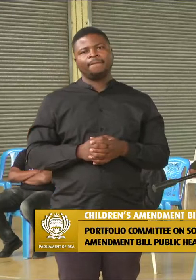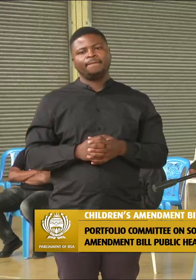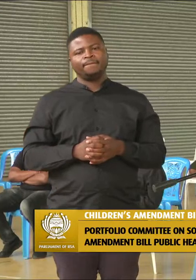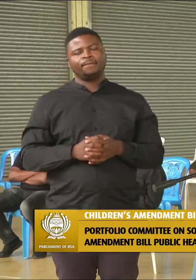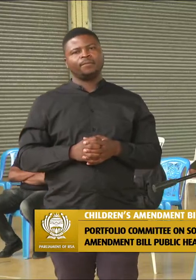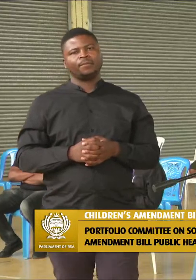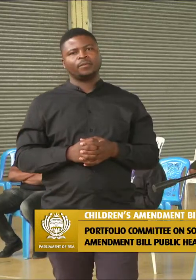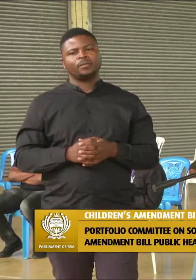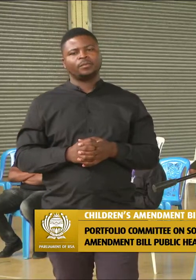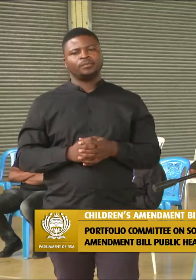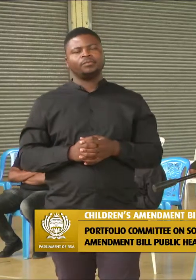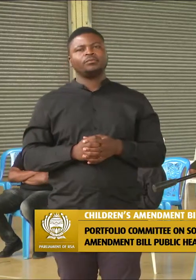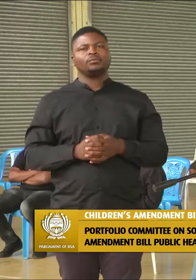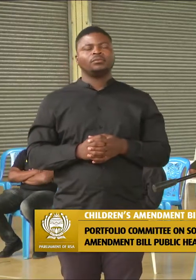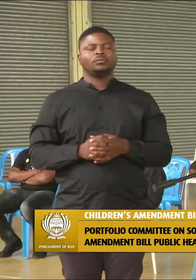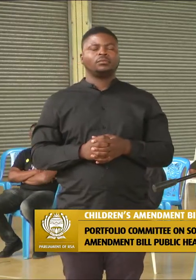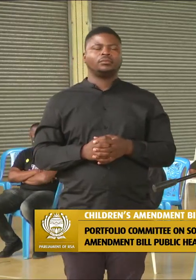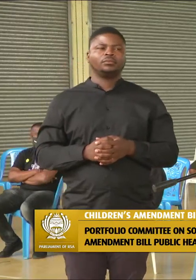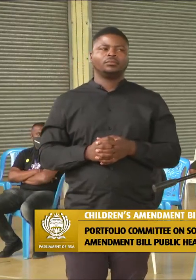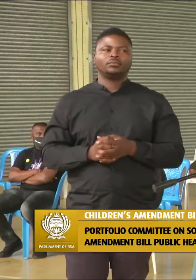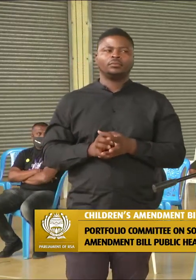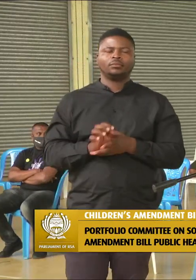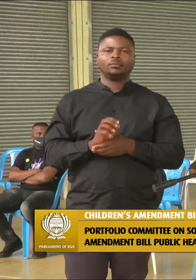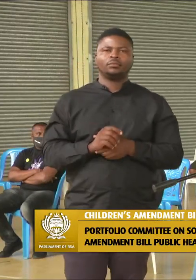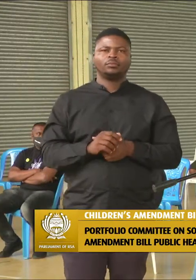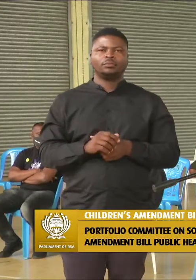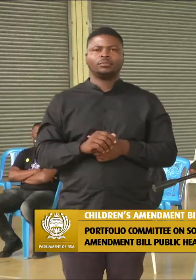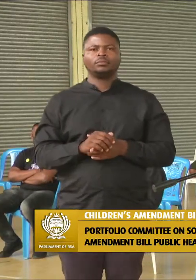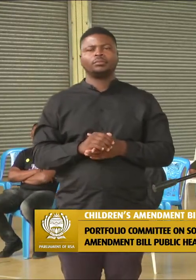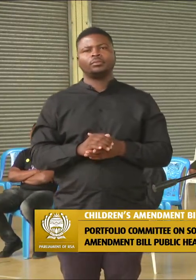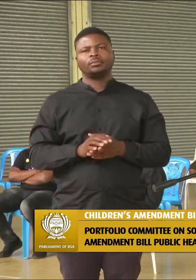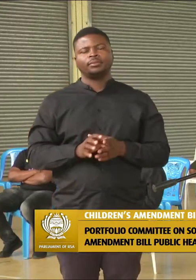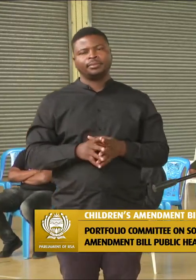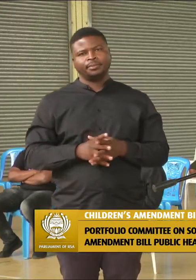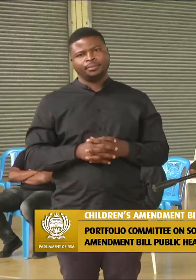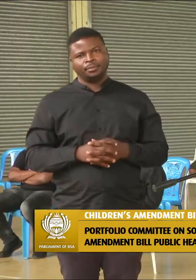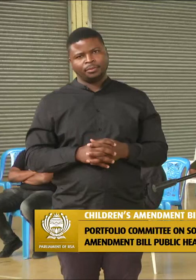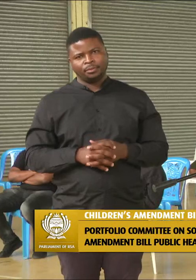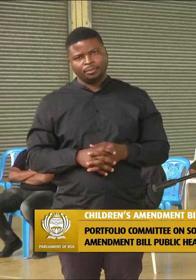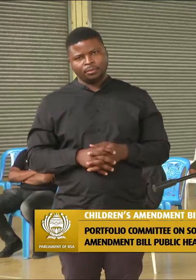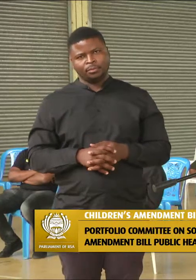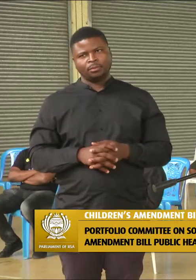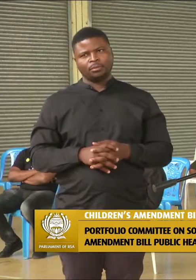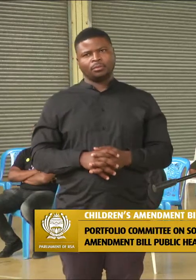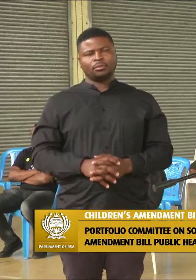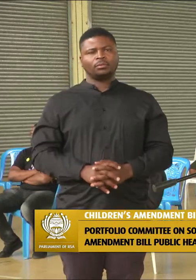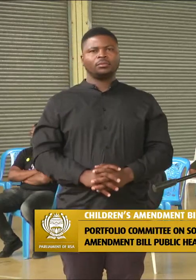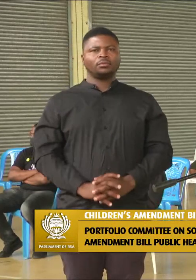imali engu-40% kule mali yokudla ziyisebenzisele ukuthenga ke lamathuluzi